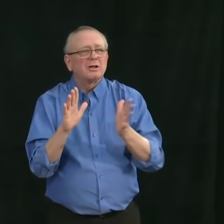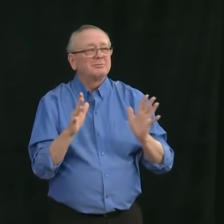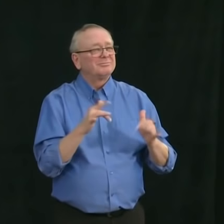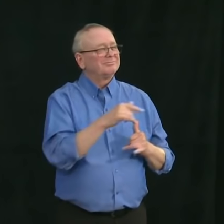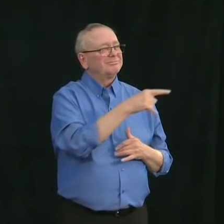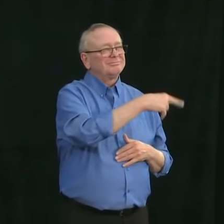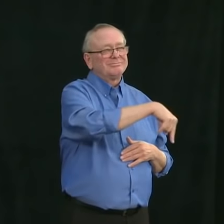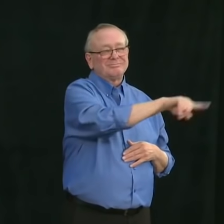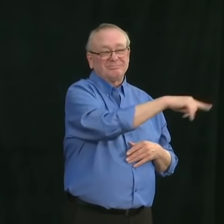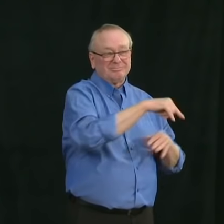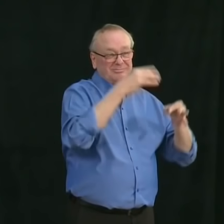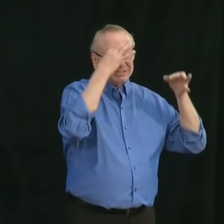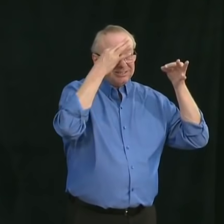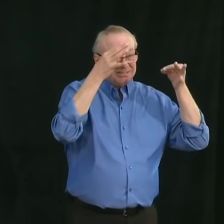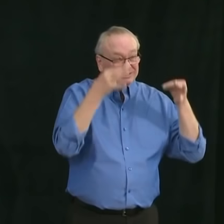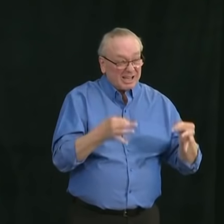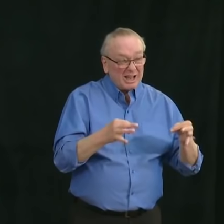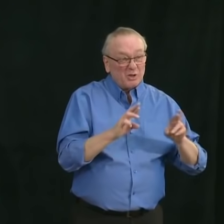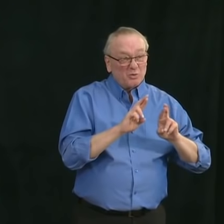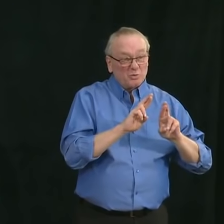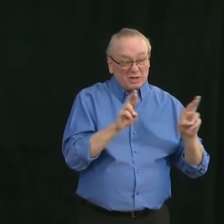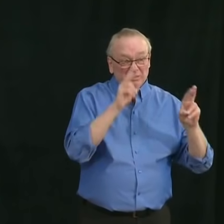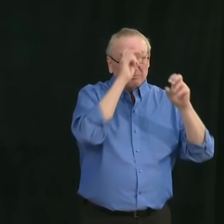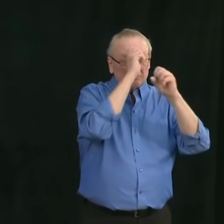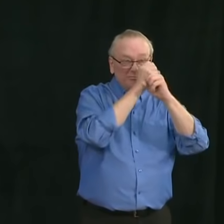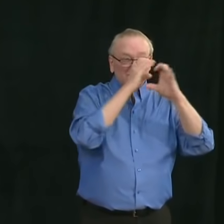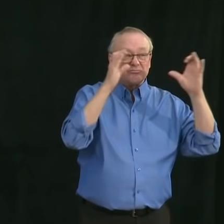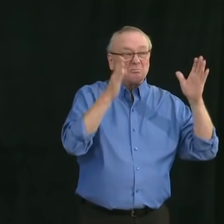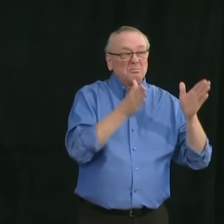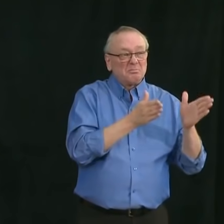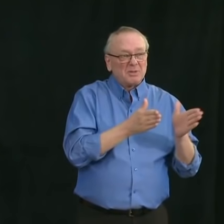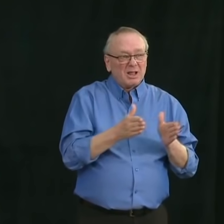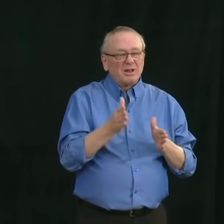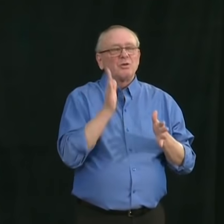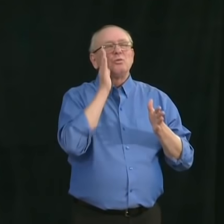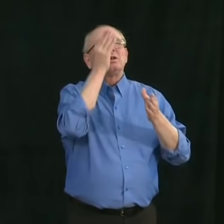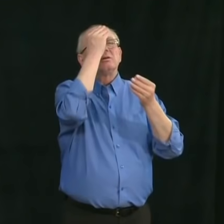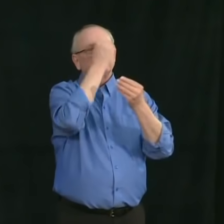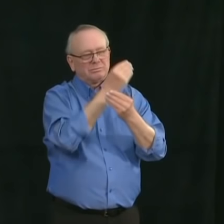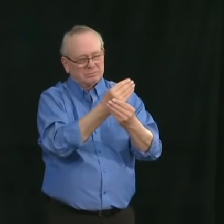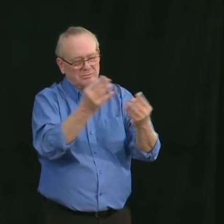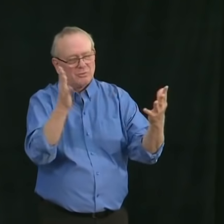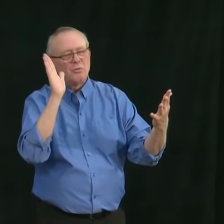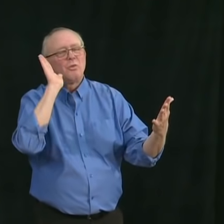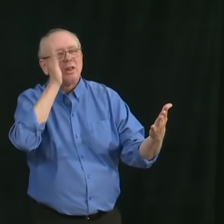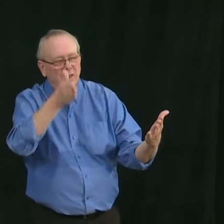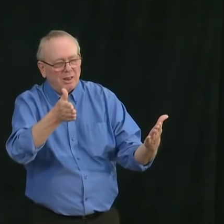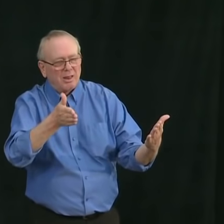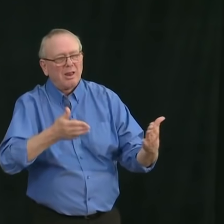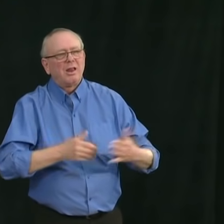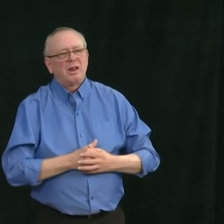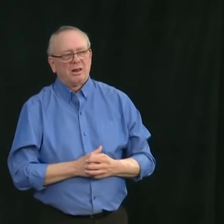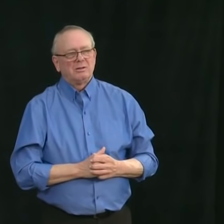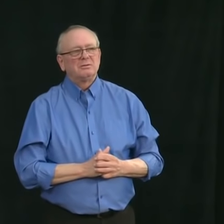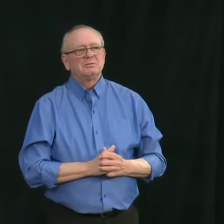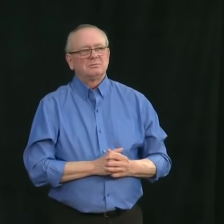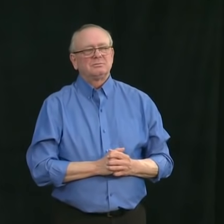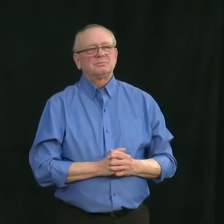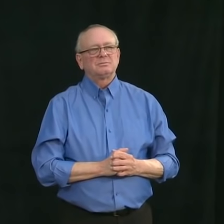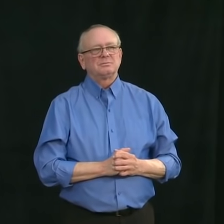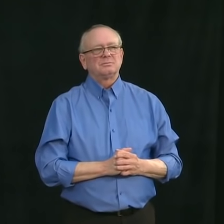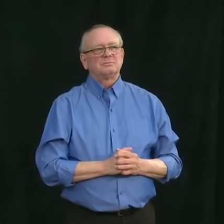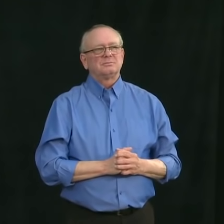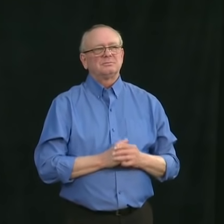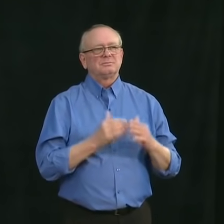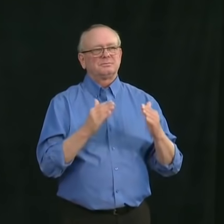communicated to the public so that people understand what that planning is. Operator, could you please put through the next question? This is